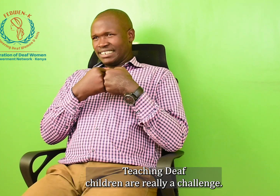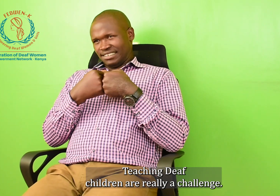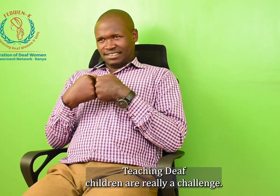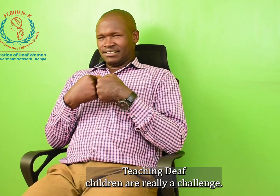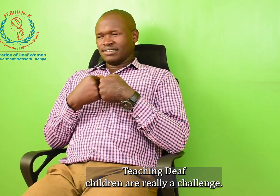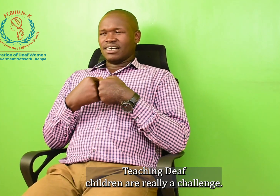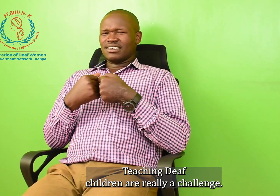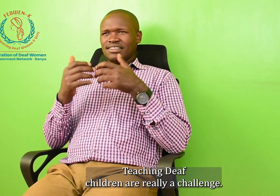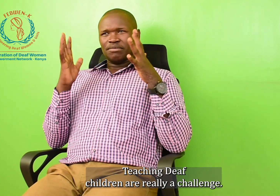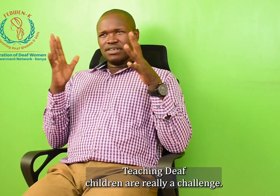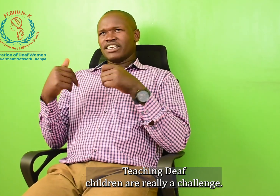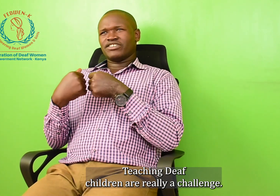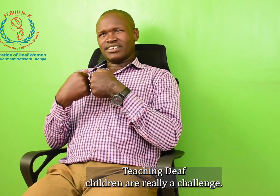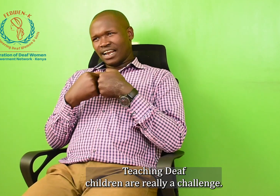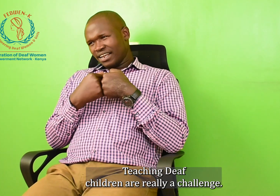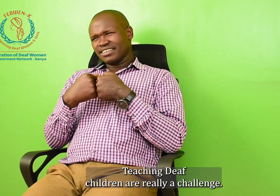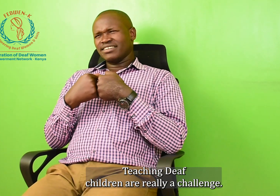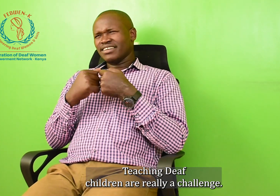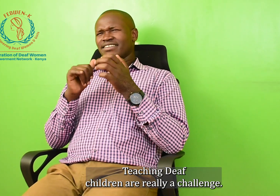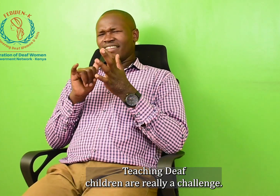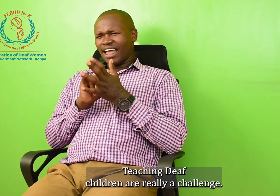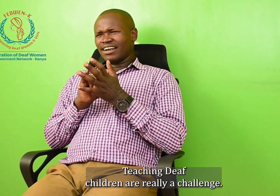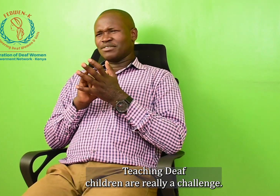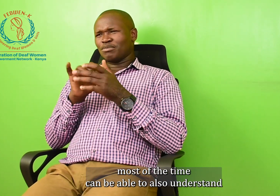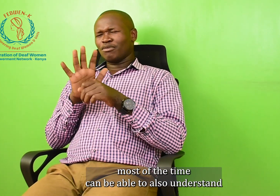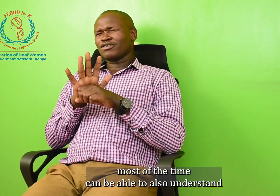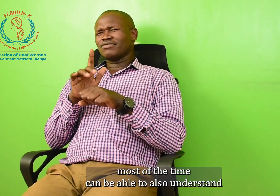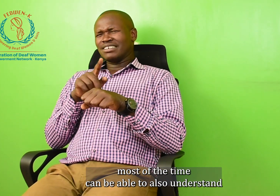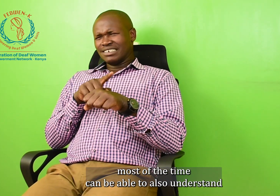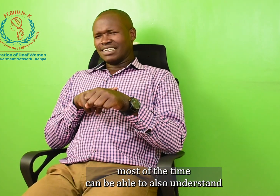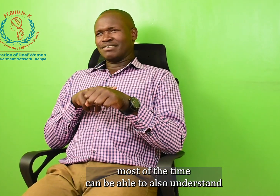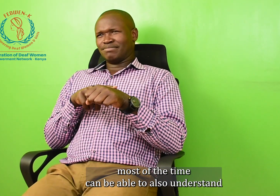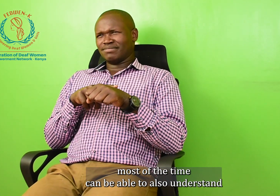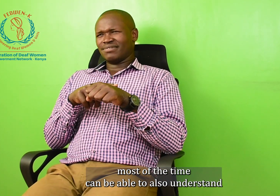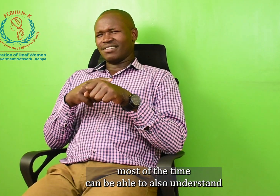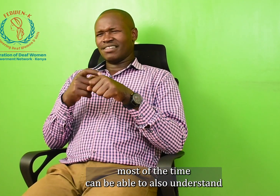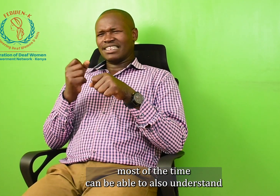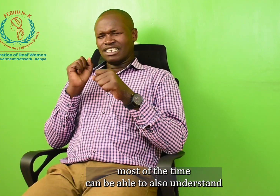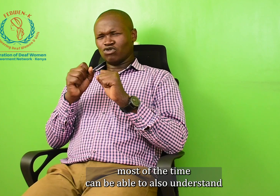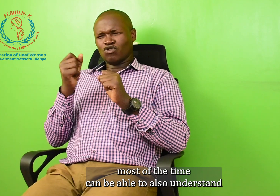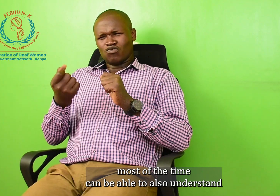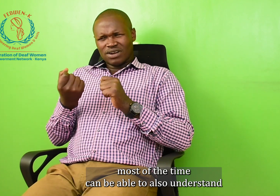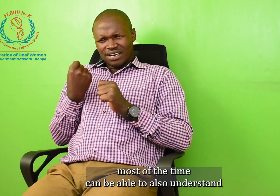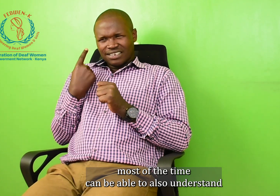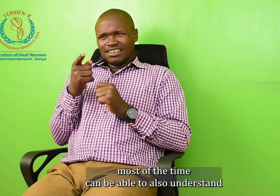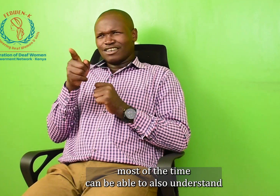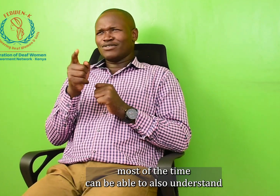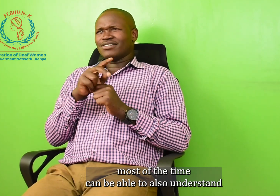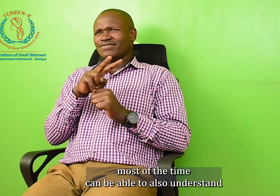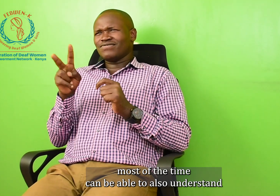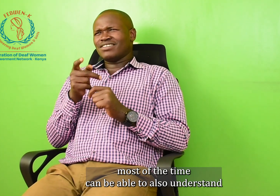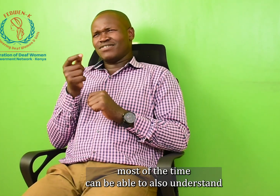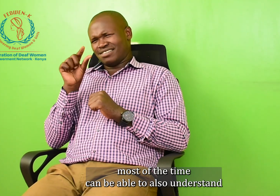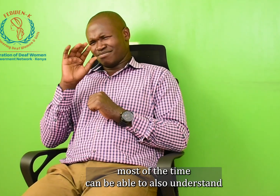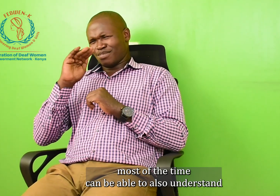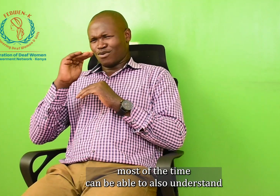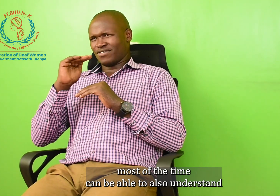Teaching deaf children are really a challenge. It's a very big challenge. Most of the time, you can be able to also